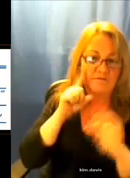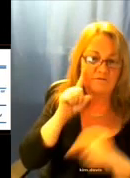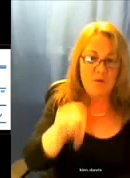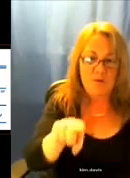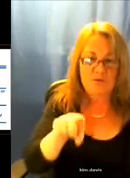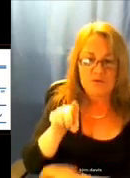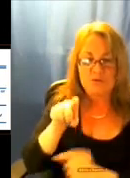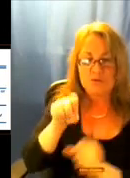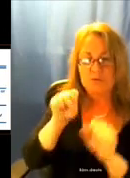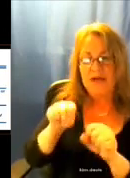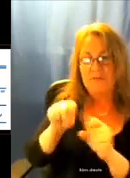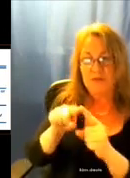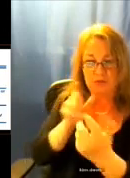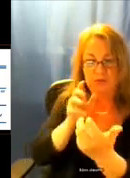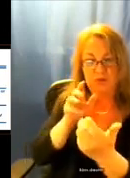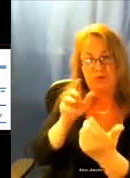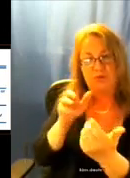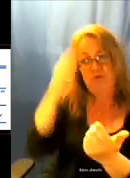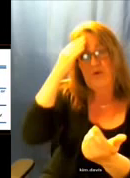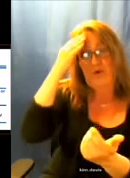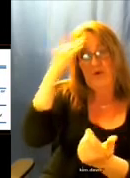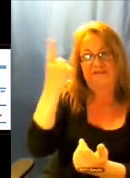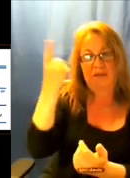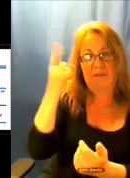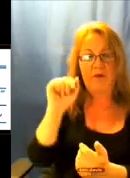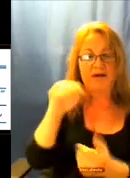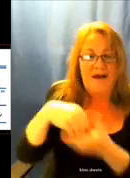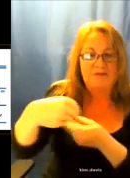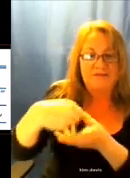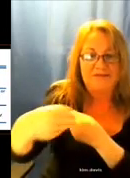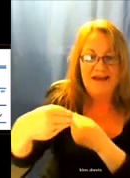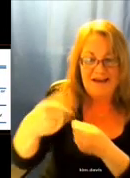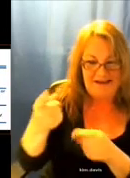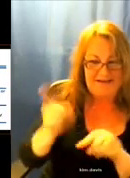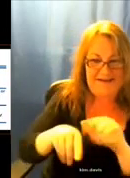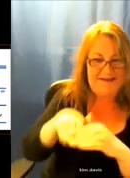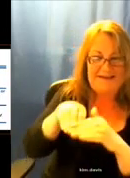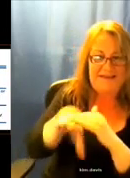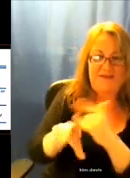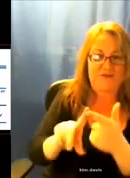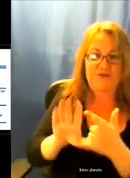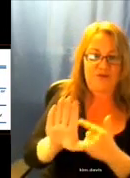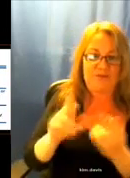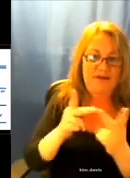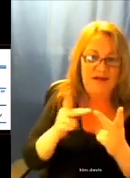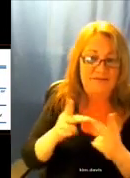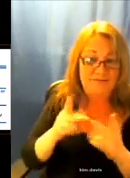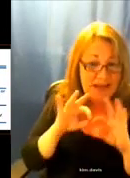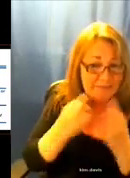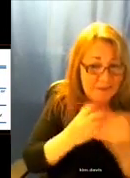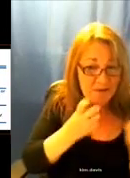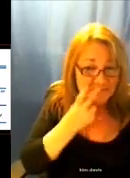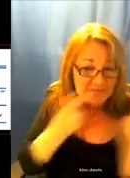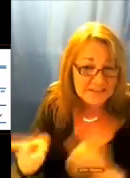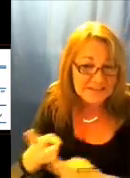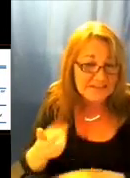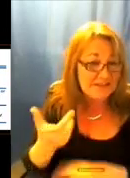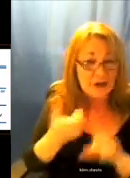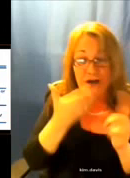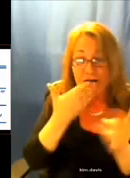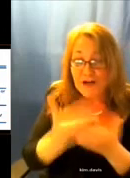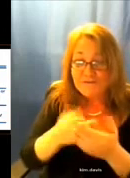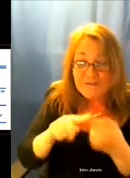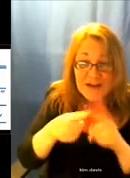How to accommodate that system for you to be able to communicate and know that somebody is outside. They aren't able